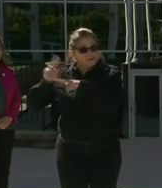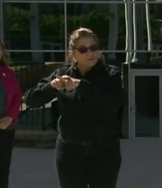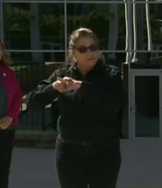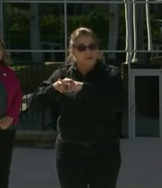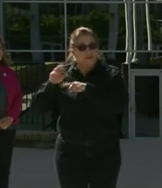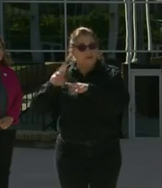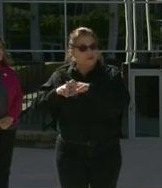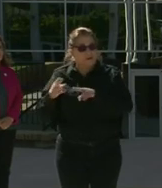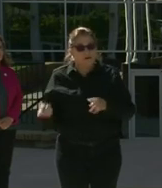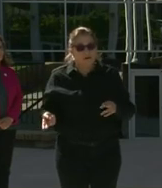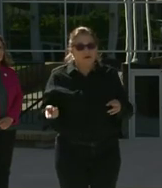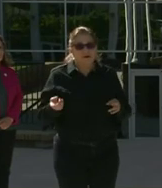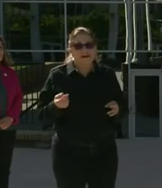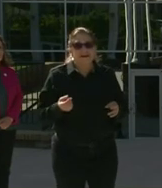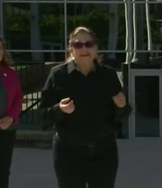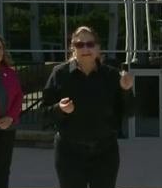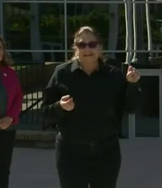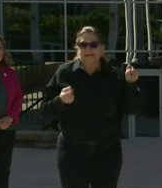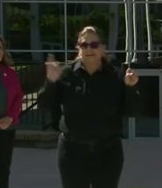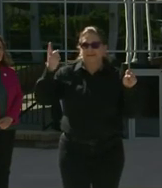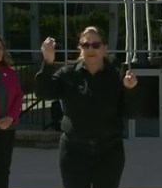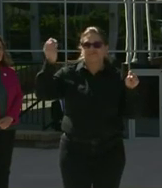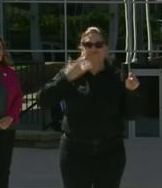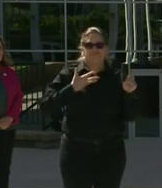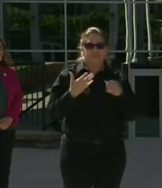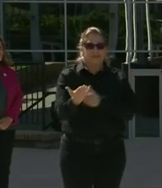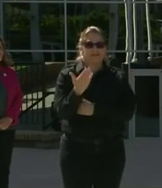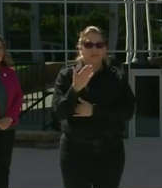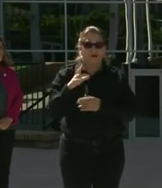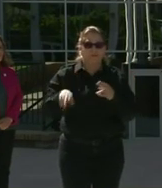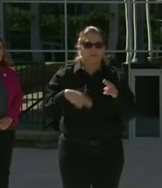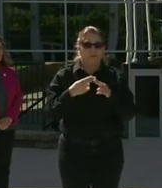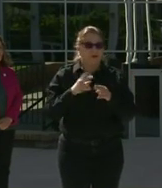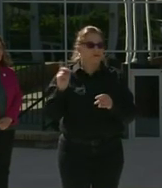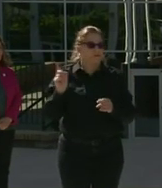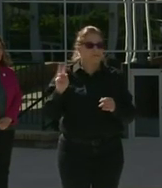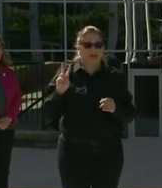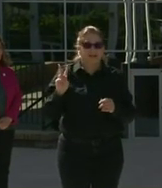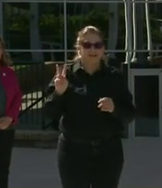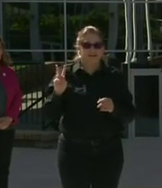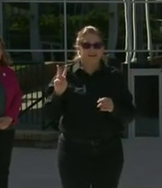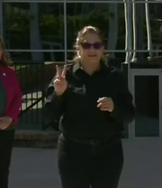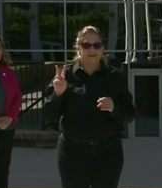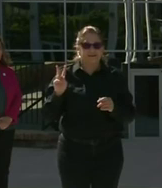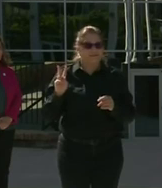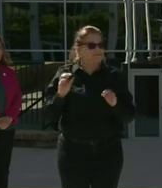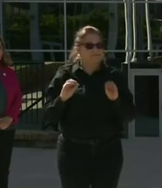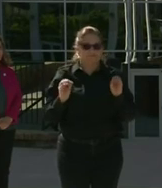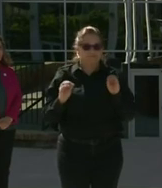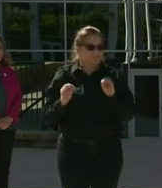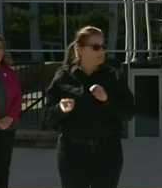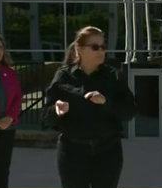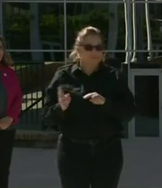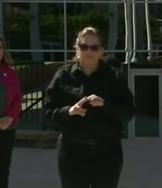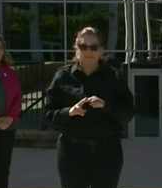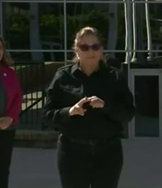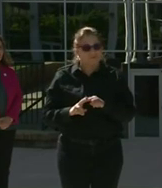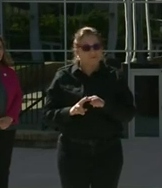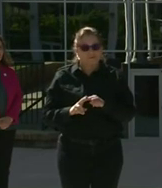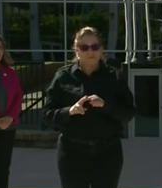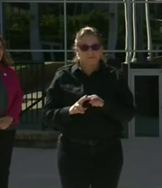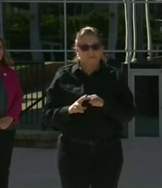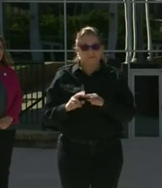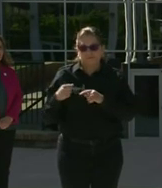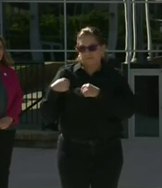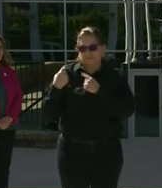about domestic violence calls, and we haven't seen an increase. We think they're, from the previous 30 days and from this time